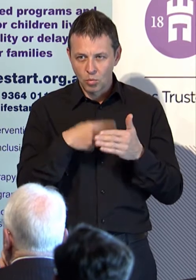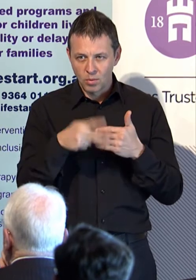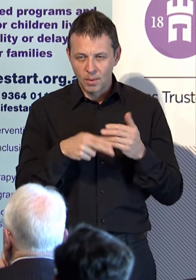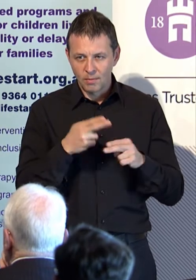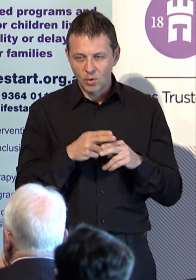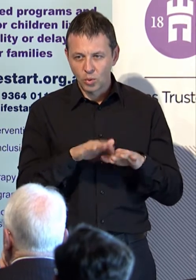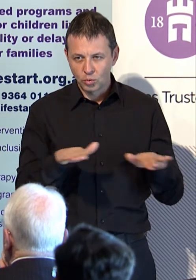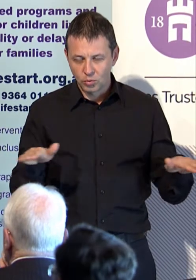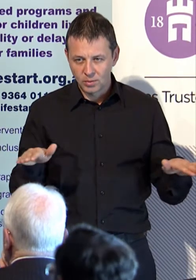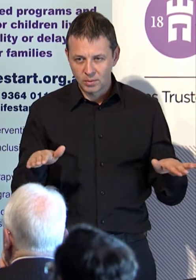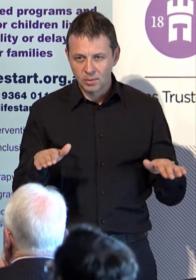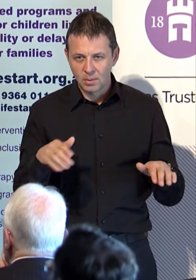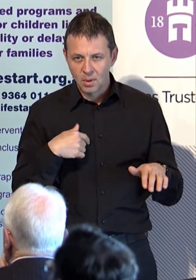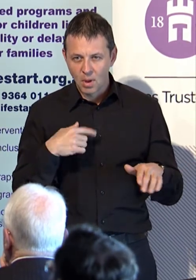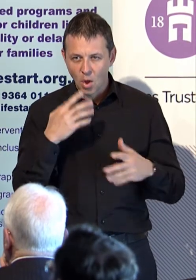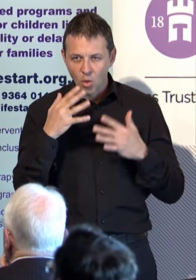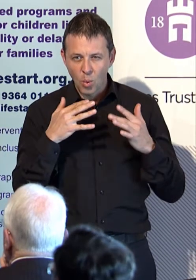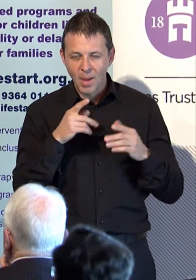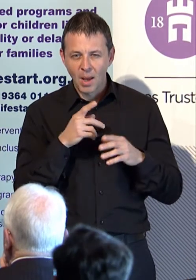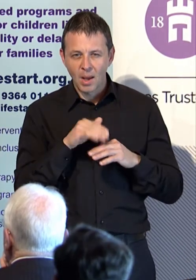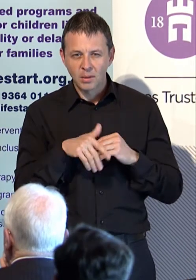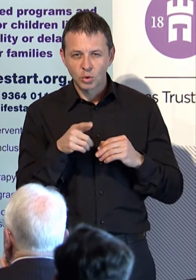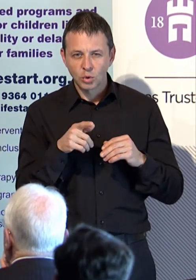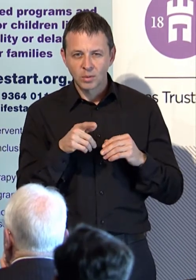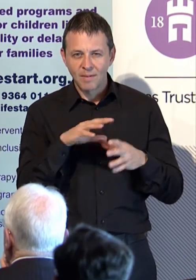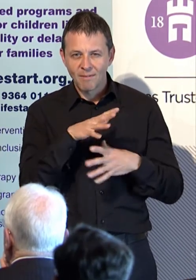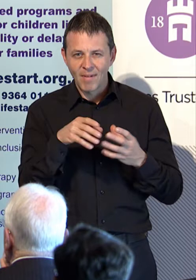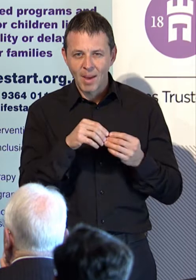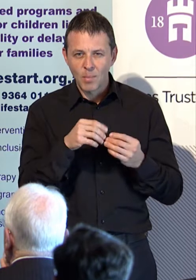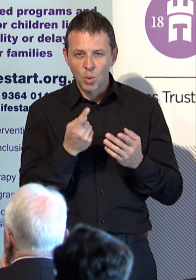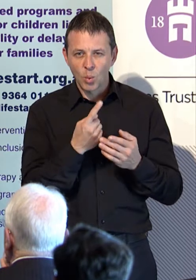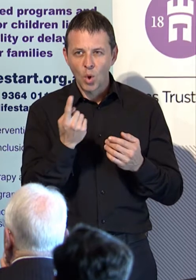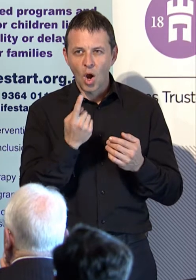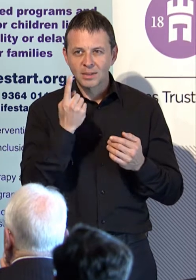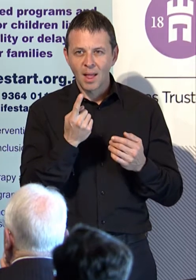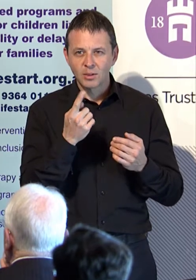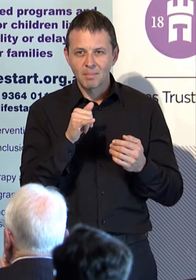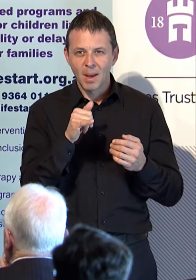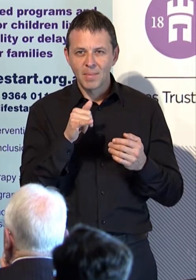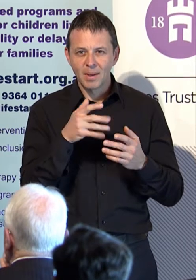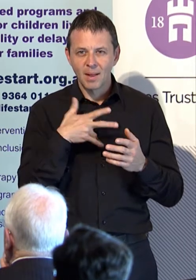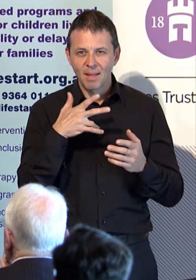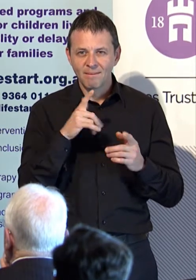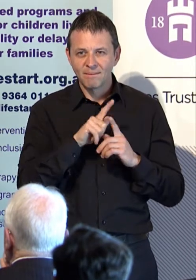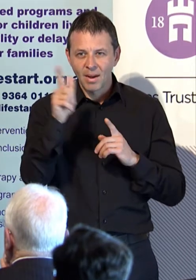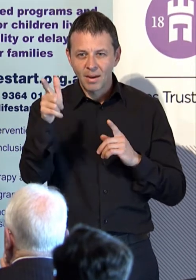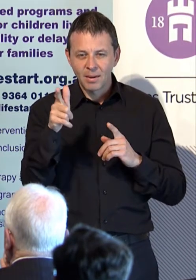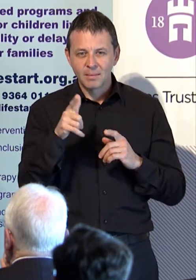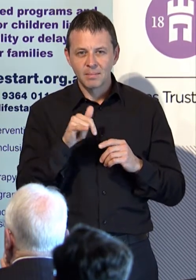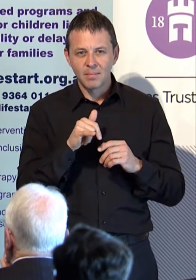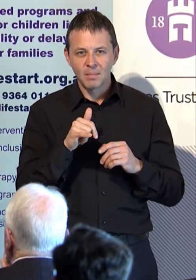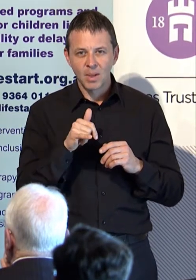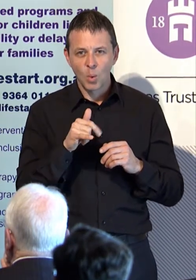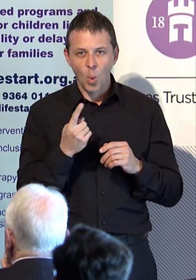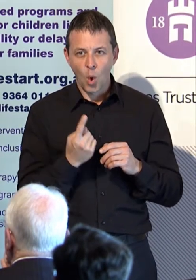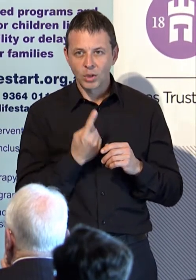had thought about those families that are isolated for a whole range of reasons. It could be geographic isolation. It could be isolated in their